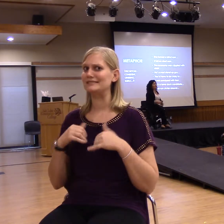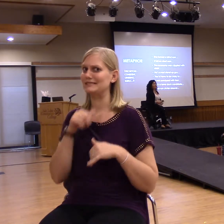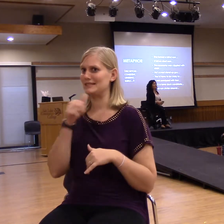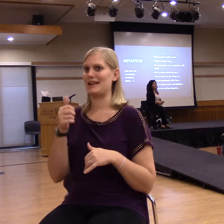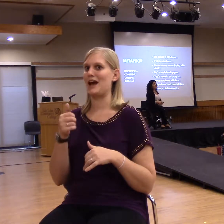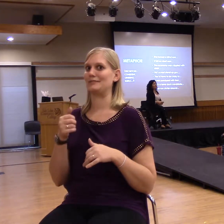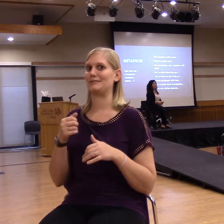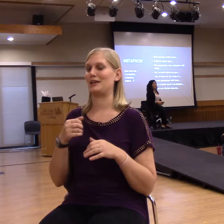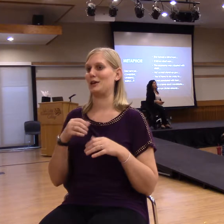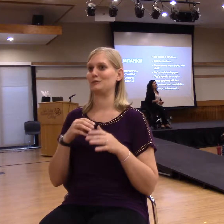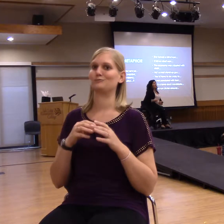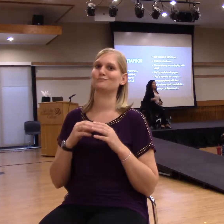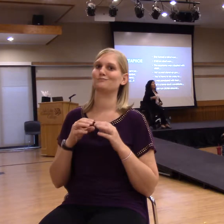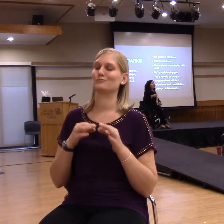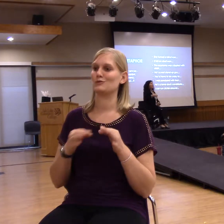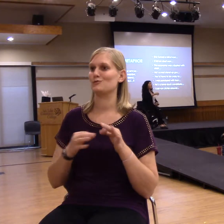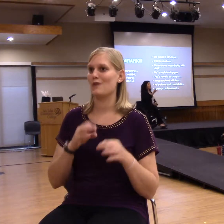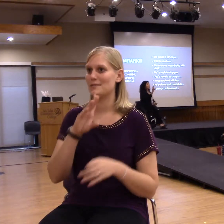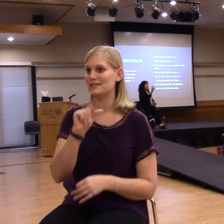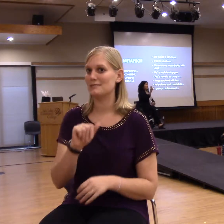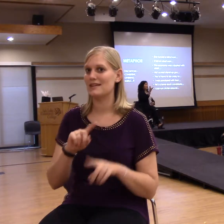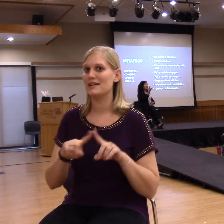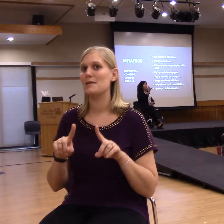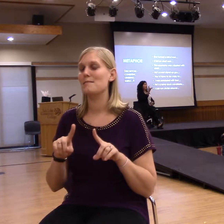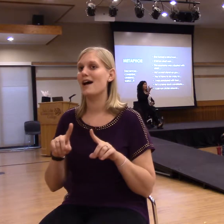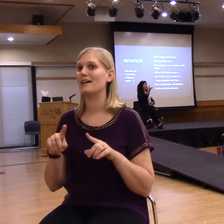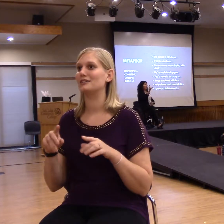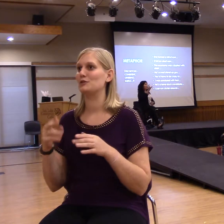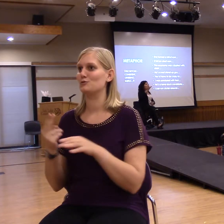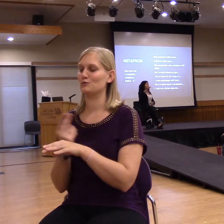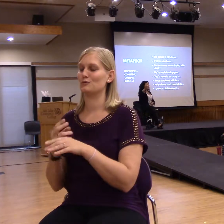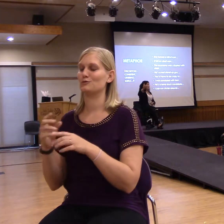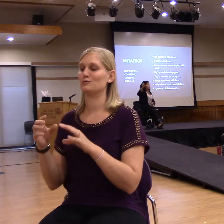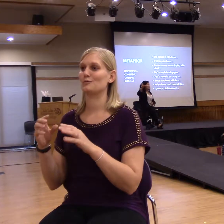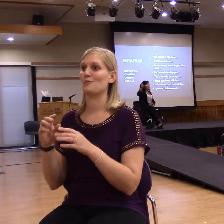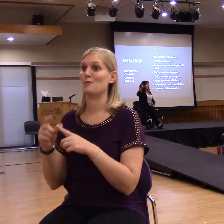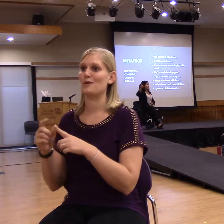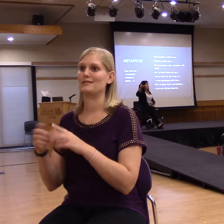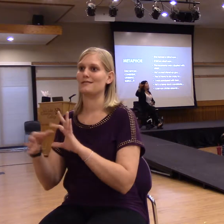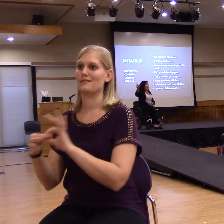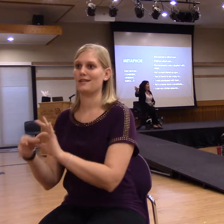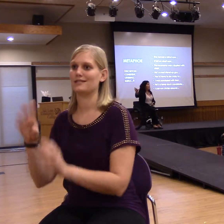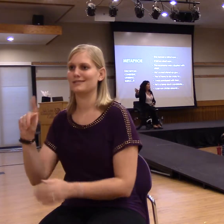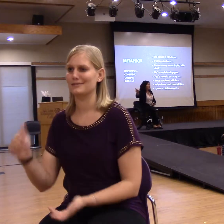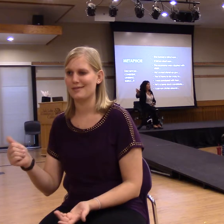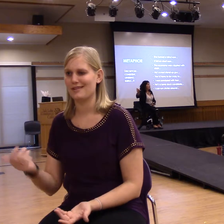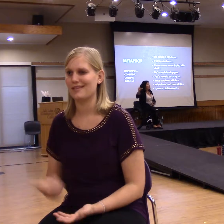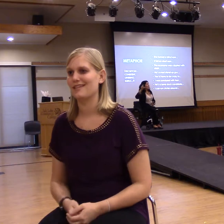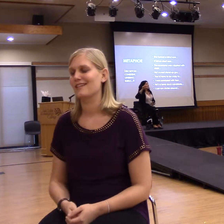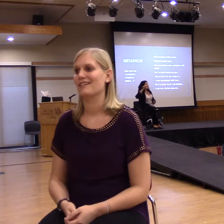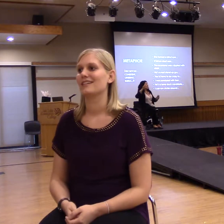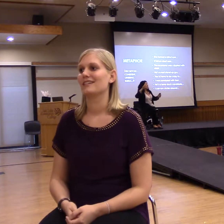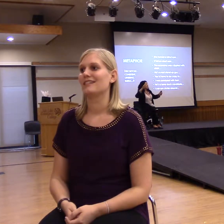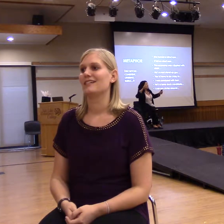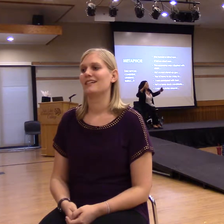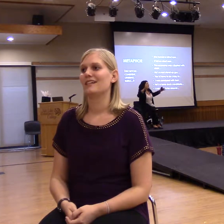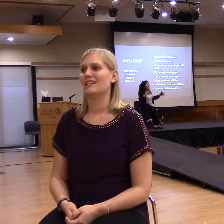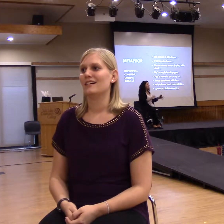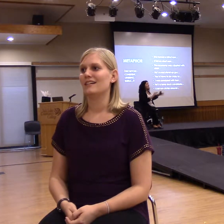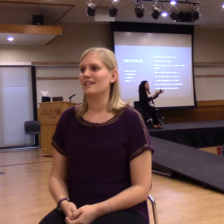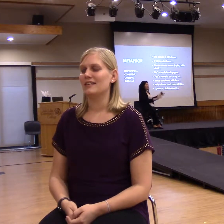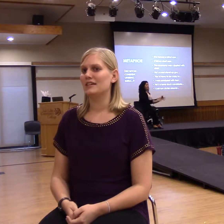describe disability, but they either use disability to describe something bad, or they